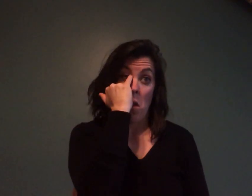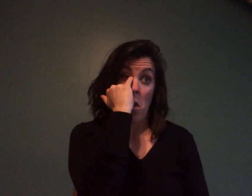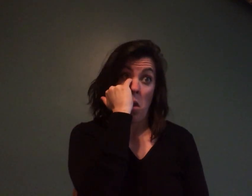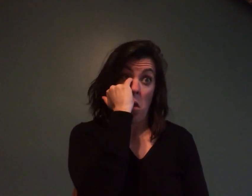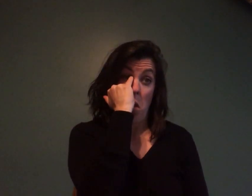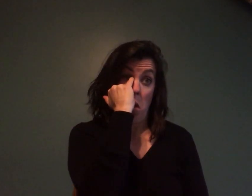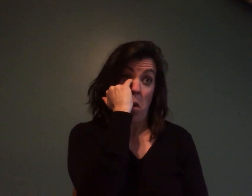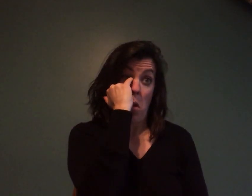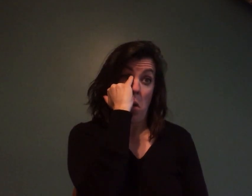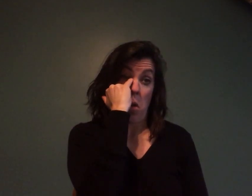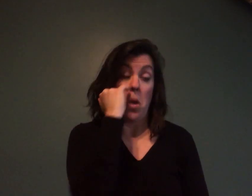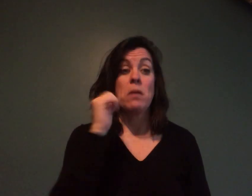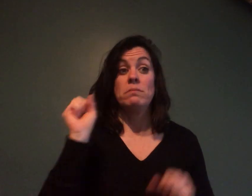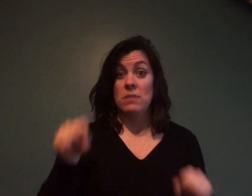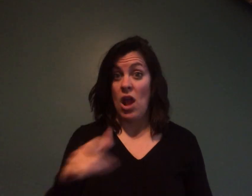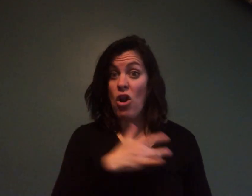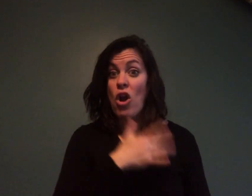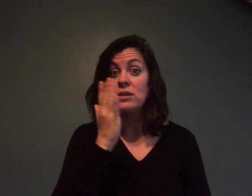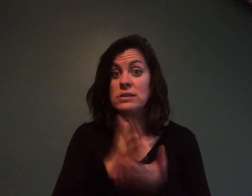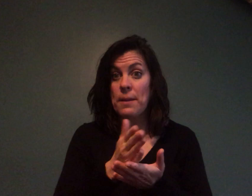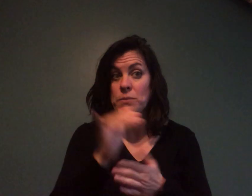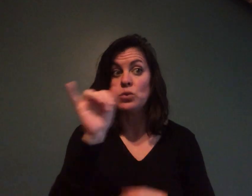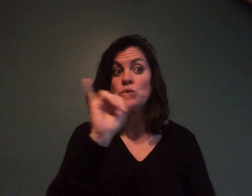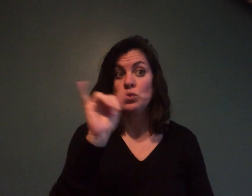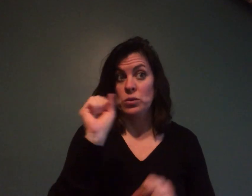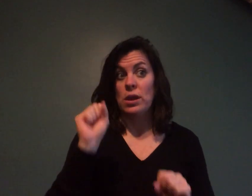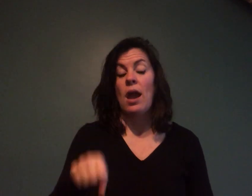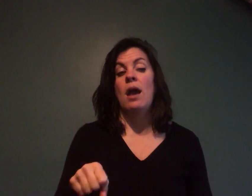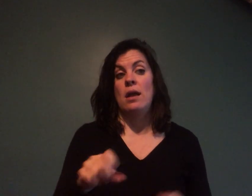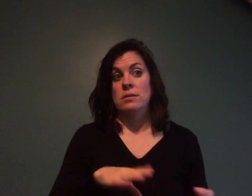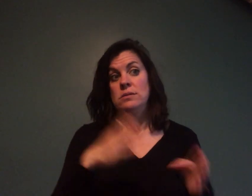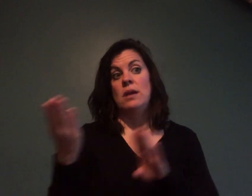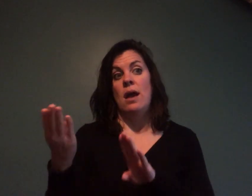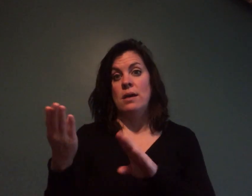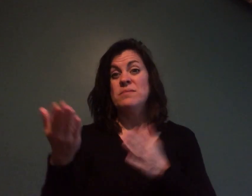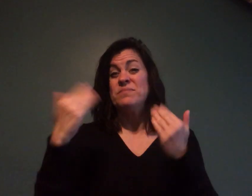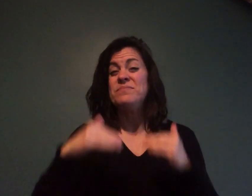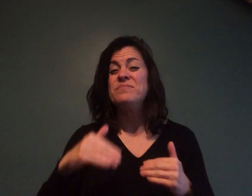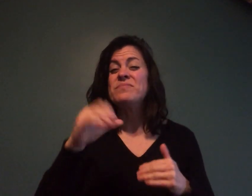So we're going to move on here. Okay.